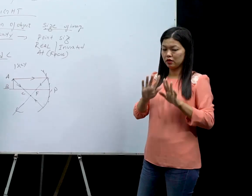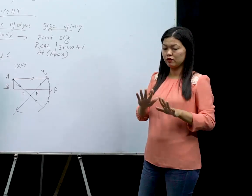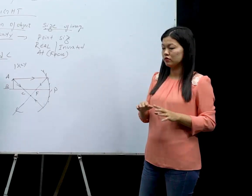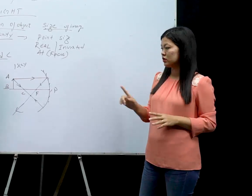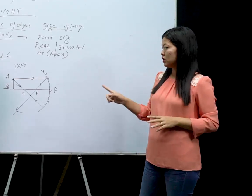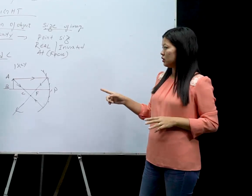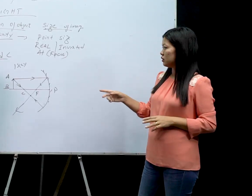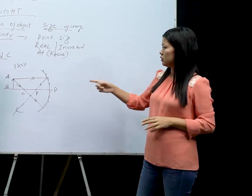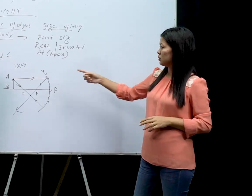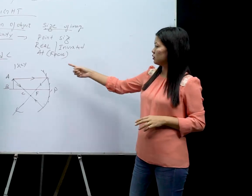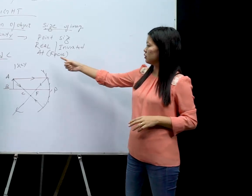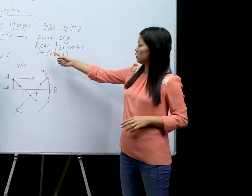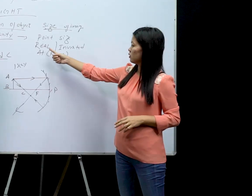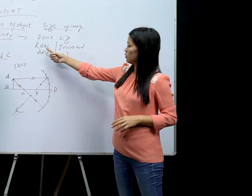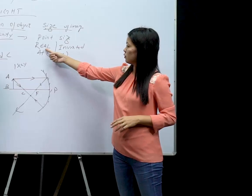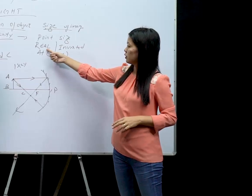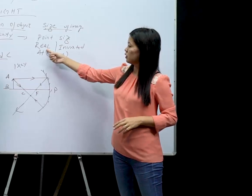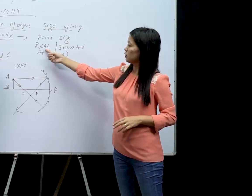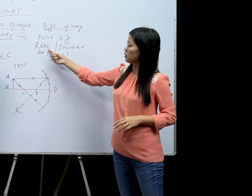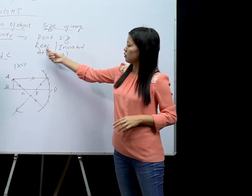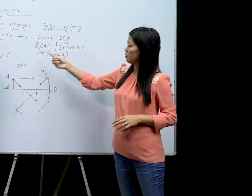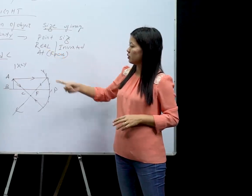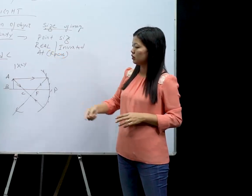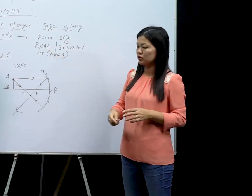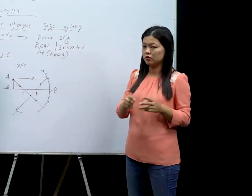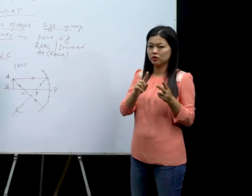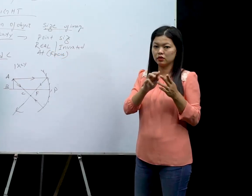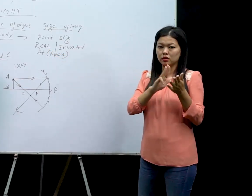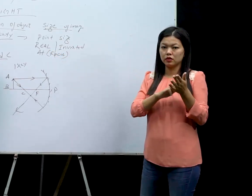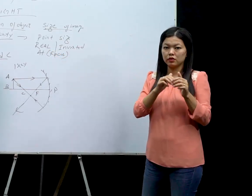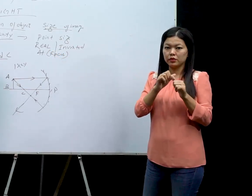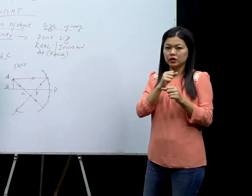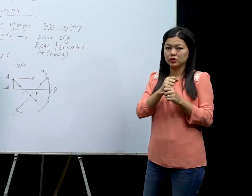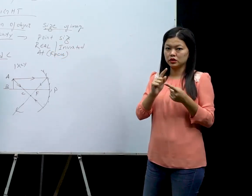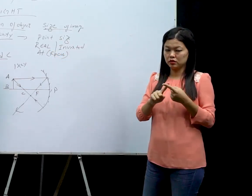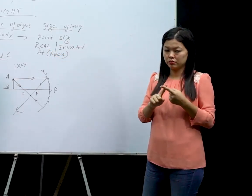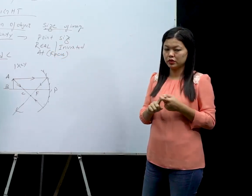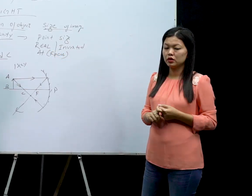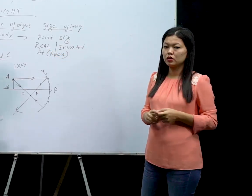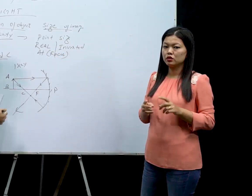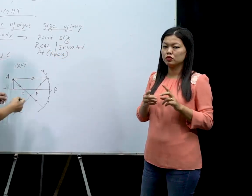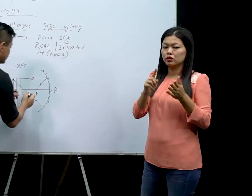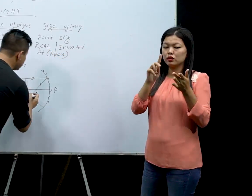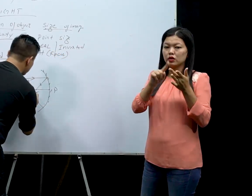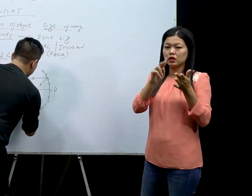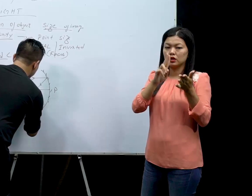And real image means it is always inverted. Okay, inverted means ulta. Okay, locally we'll say ulta.